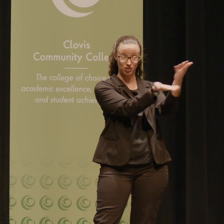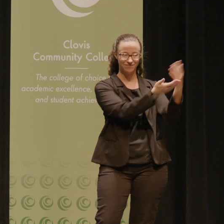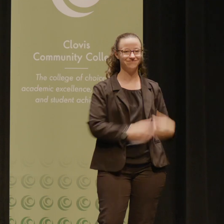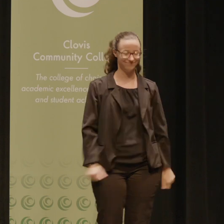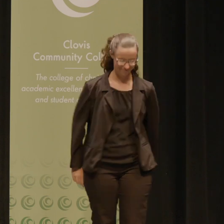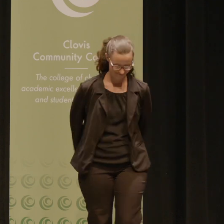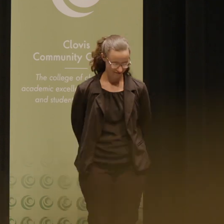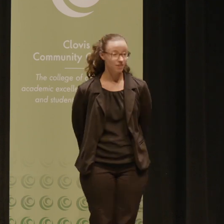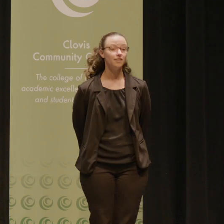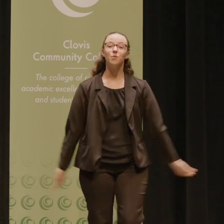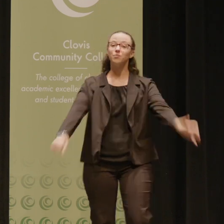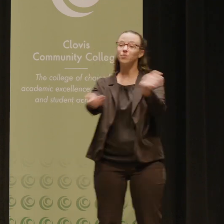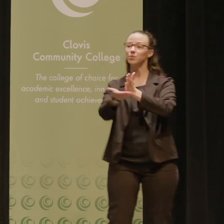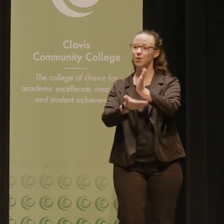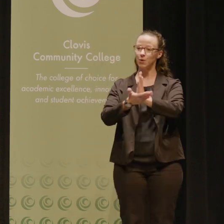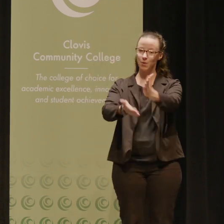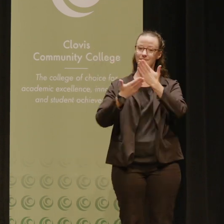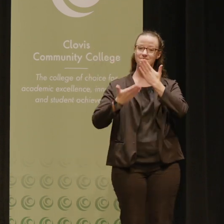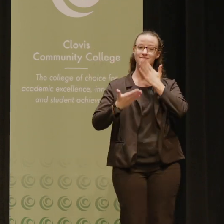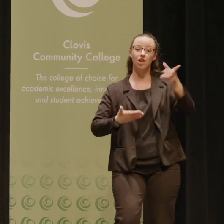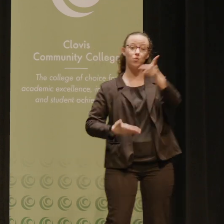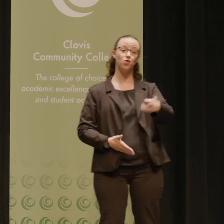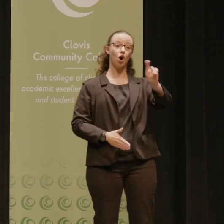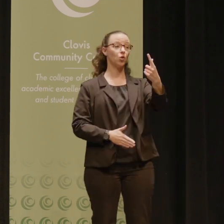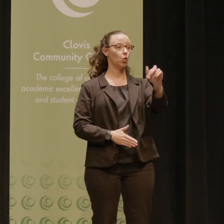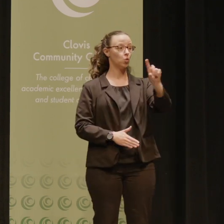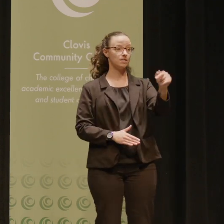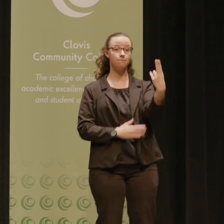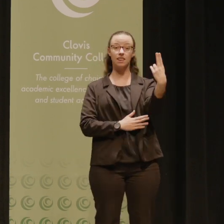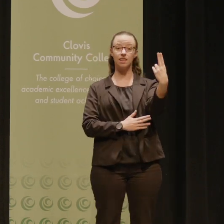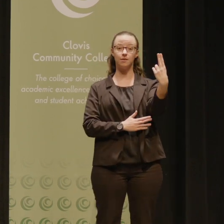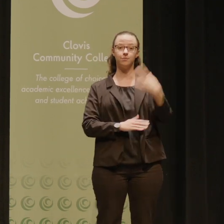I'm just going to frame it. All right. Thank you, Dr. Goldsmith.